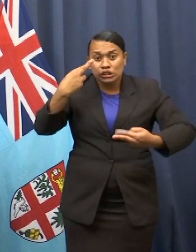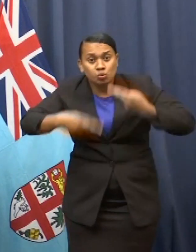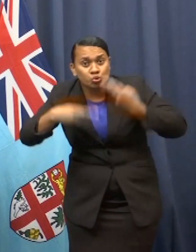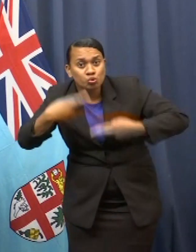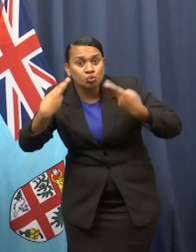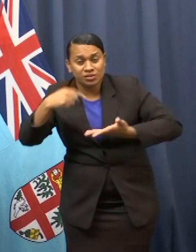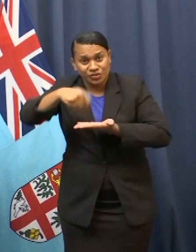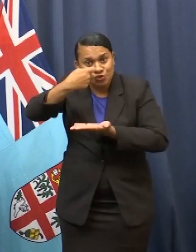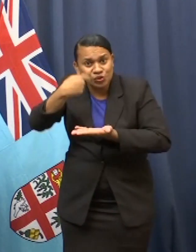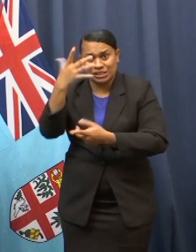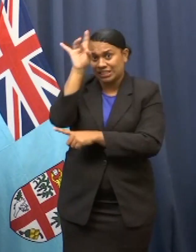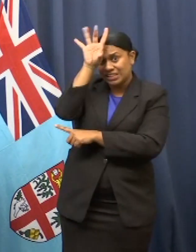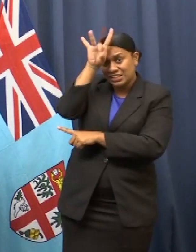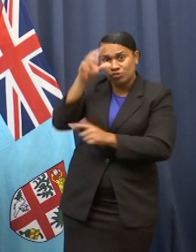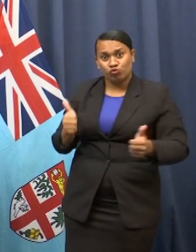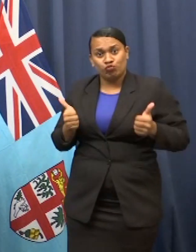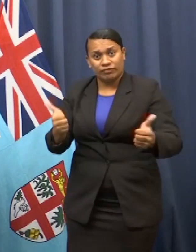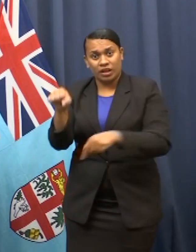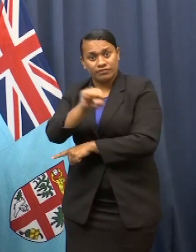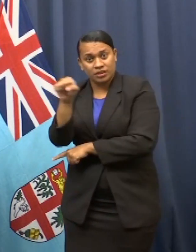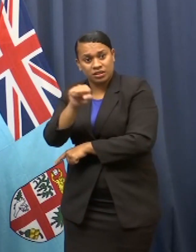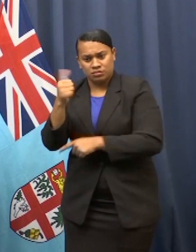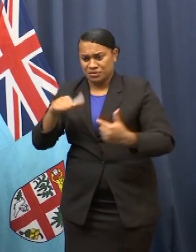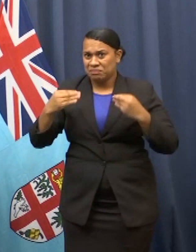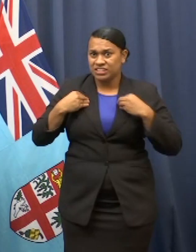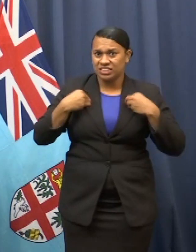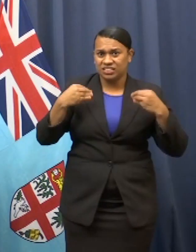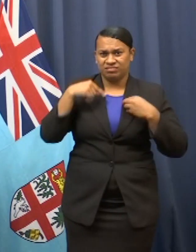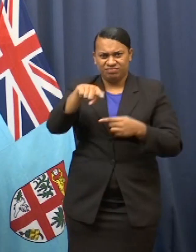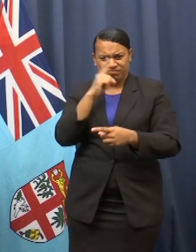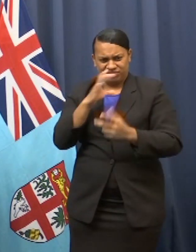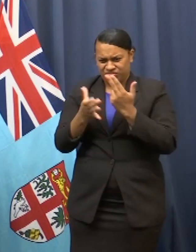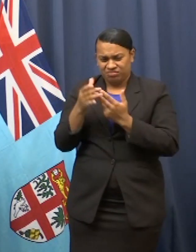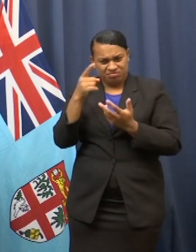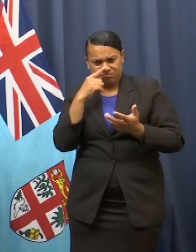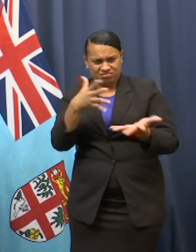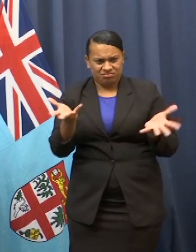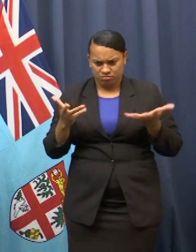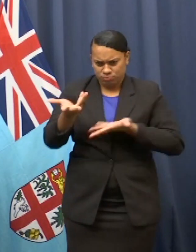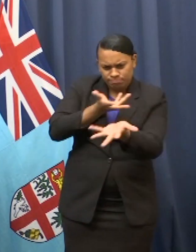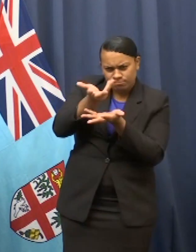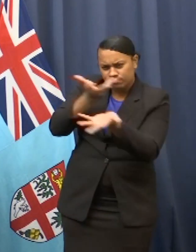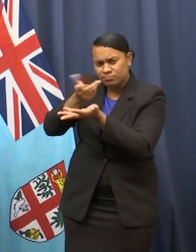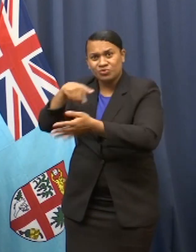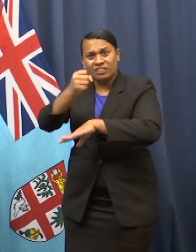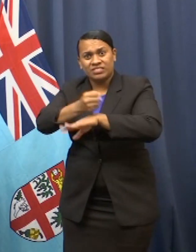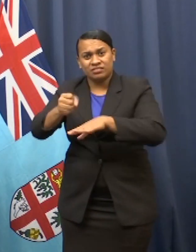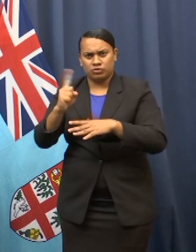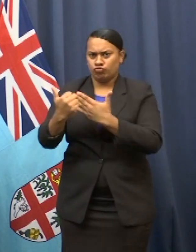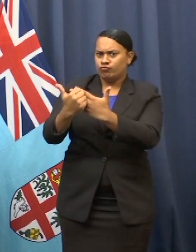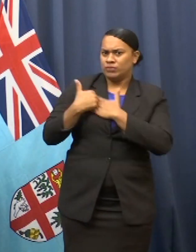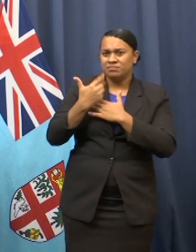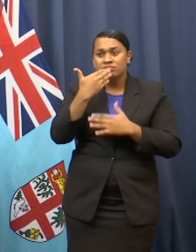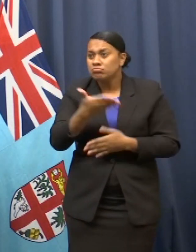that involves customer turnover and shared spaces, do your business as safely as possible. As safely